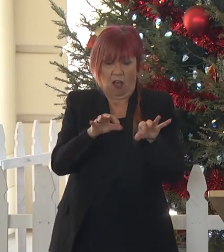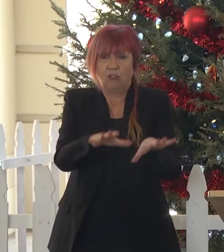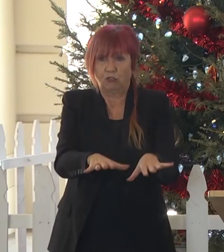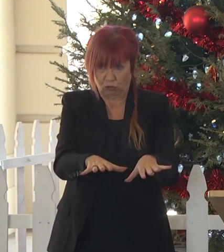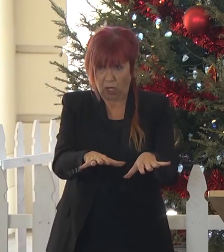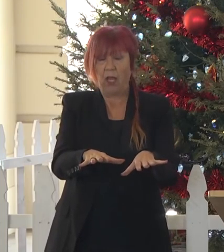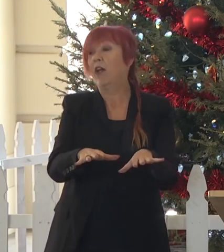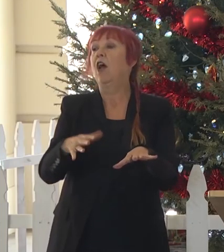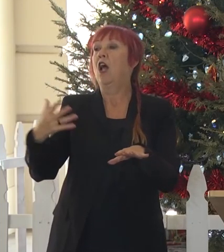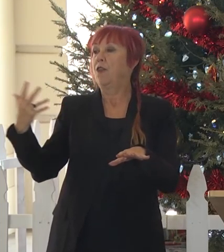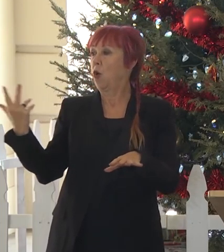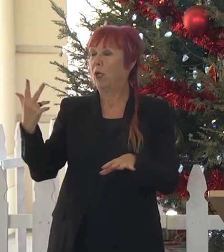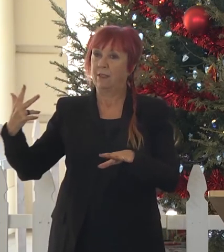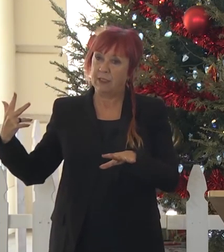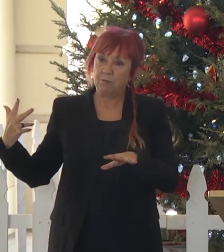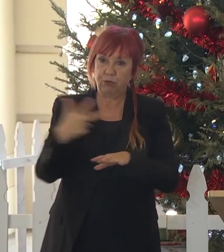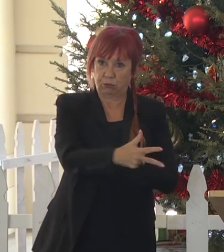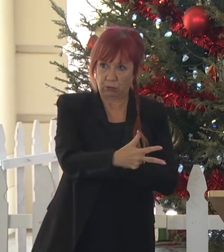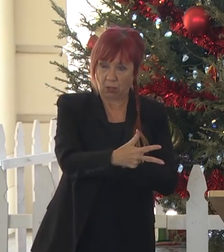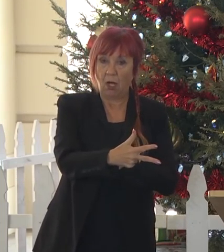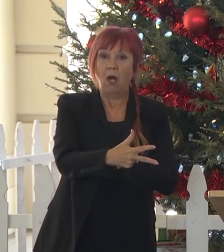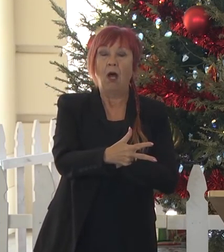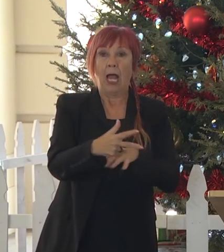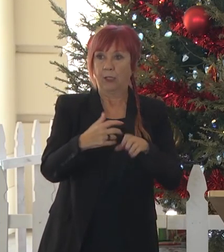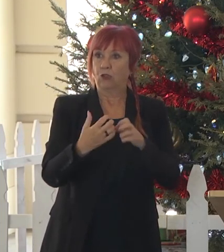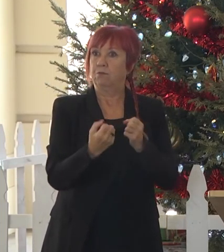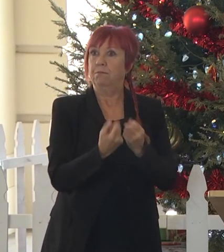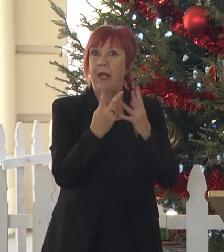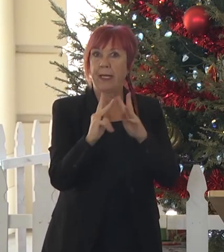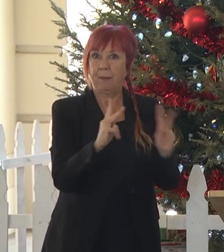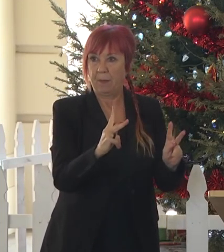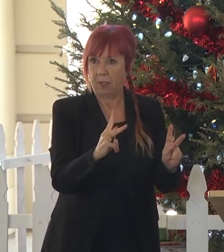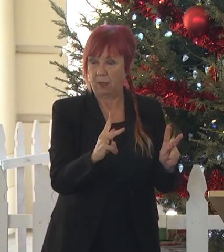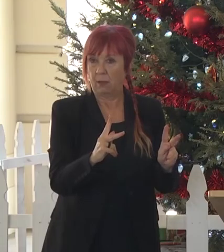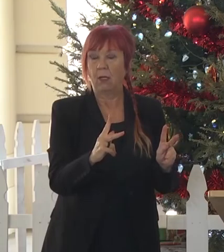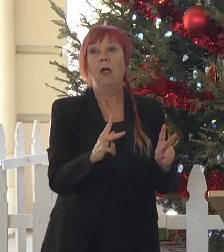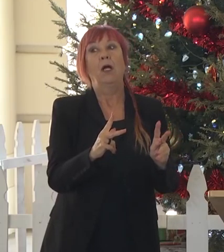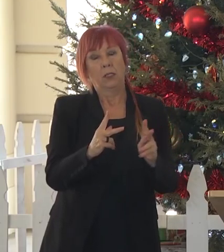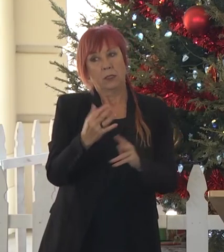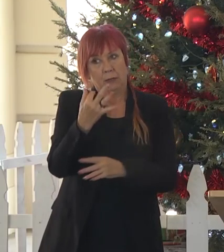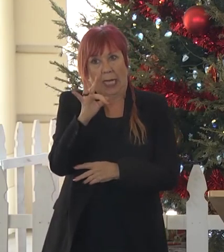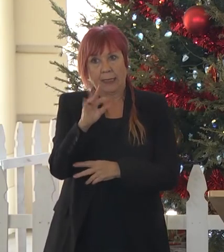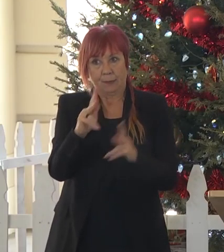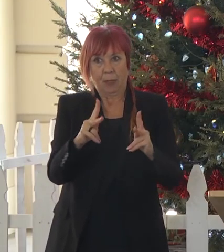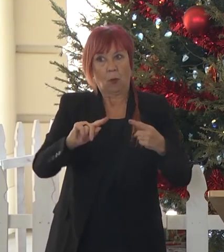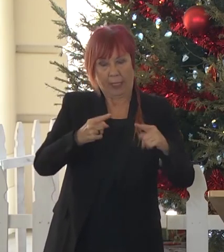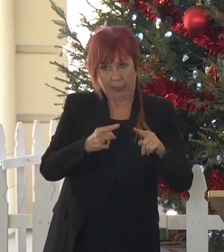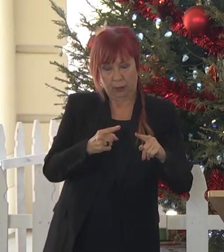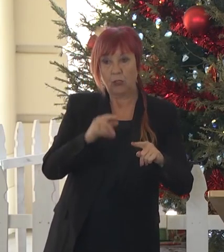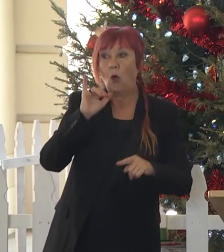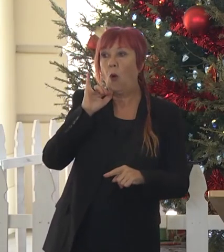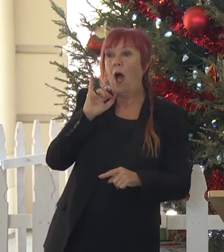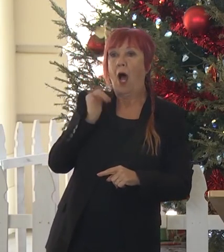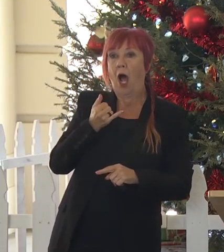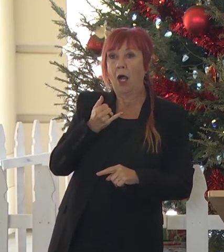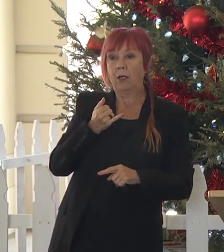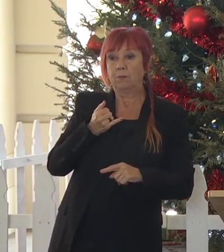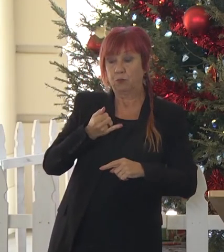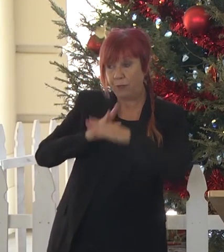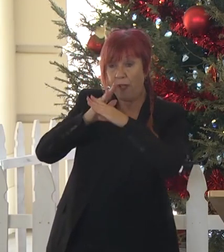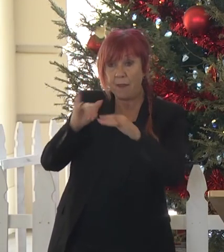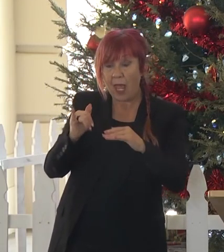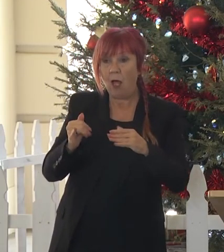was a vehicle incursion where at least 19 people were seriously injured in Australia. So that's the first major step. There